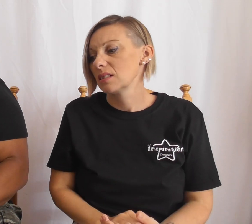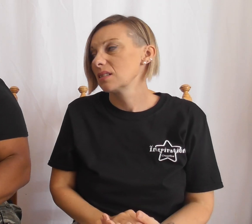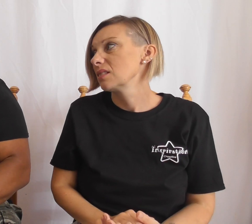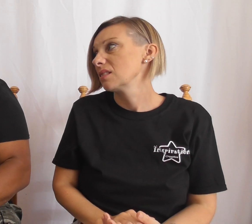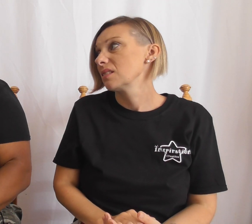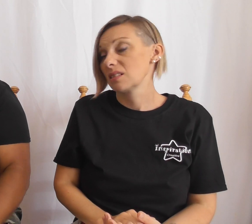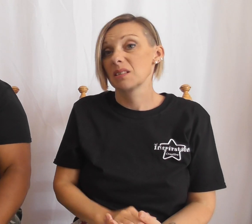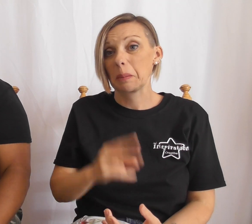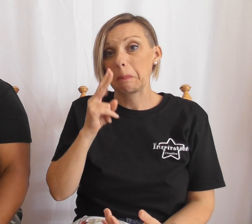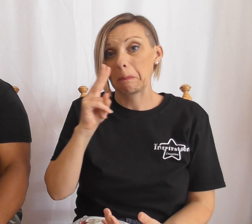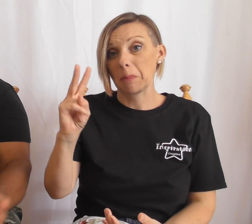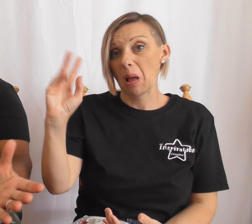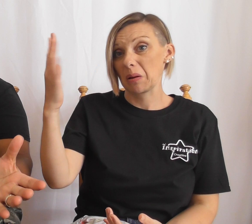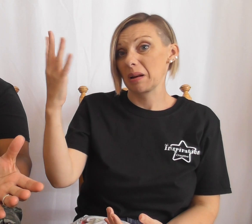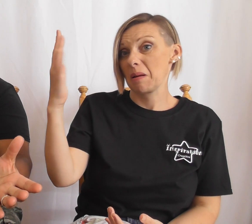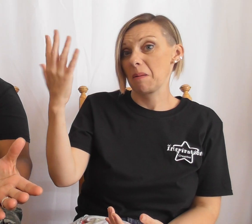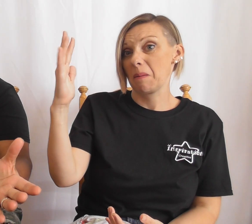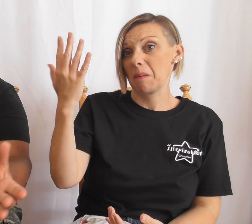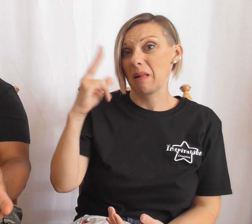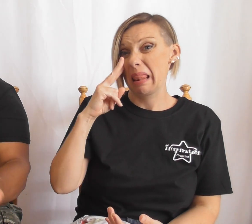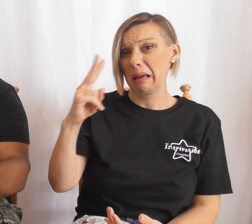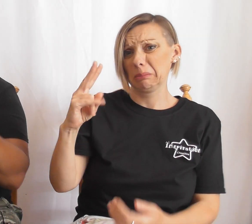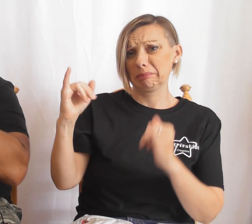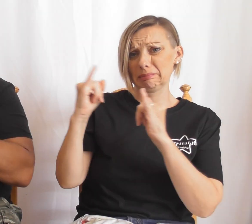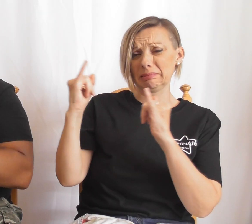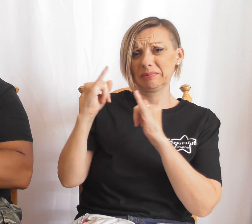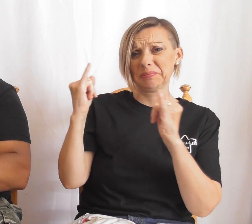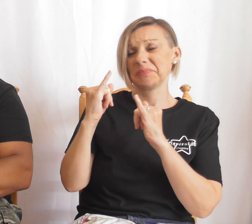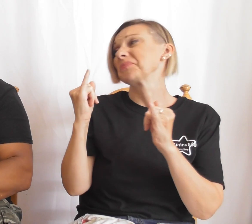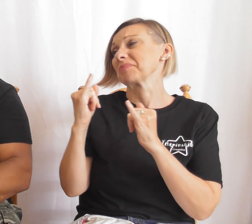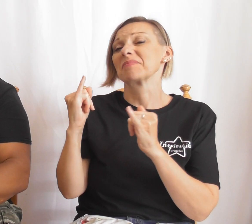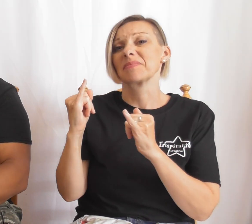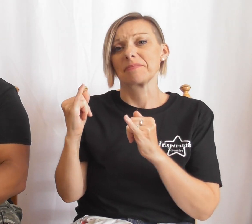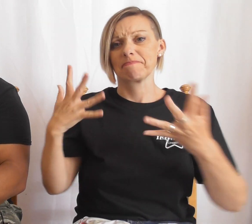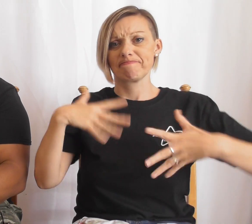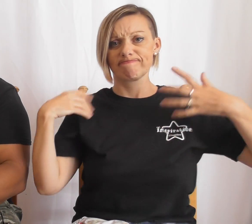I've looked in the mirror before and gone, oh, you look awful. And I've tidied myself up.